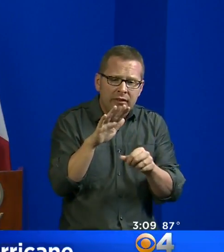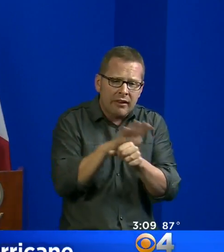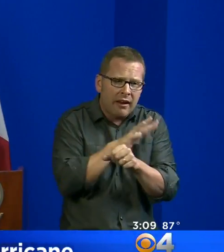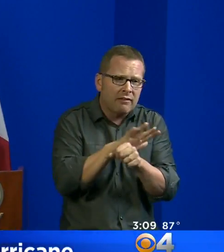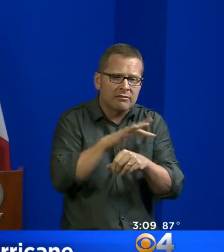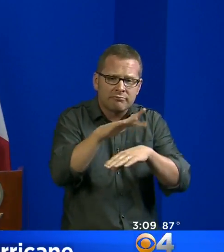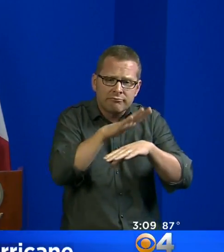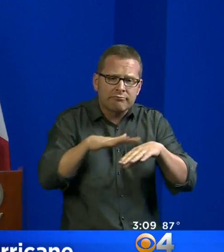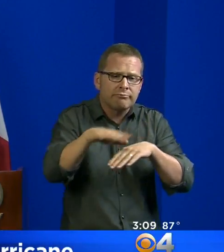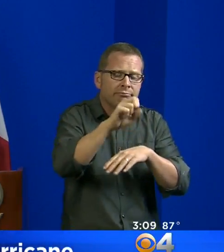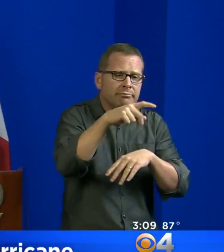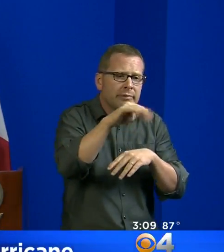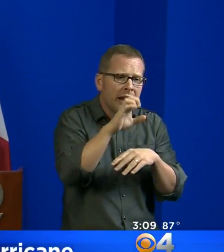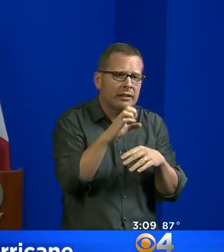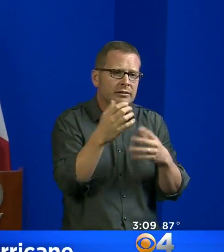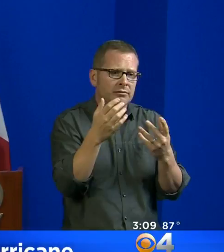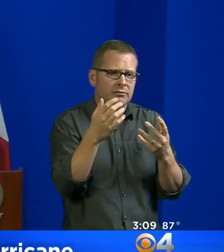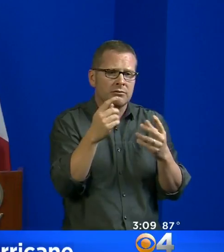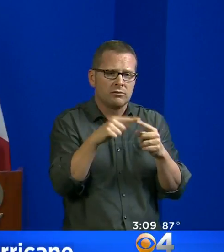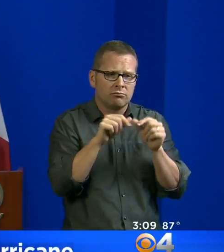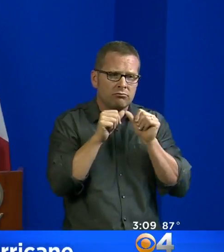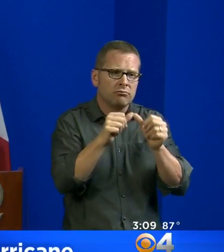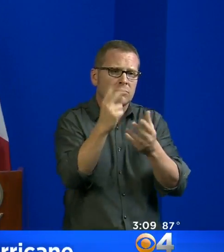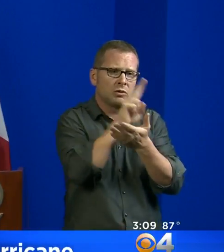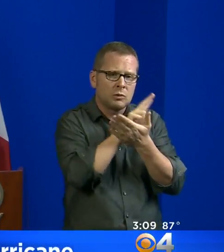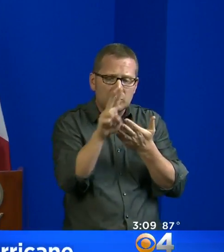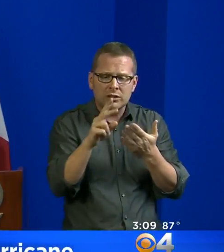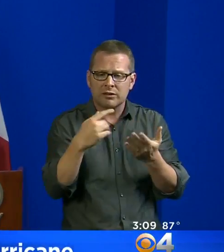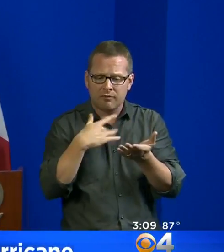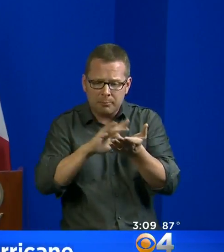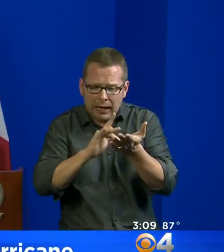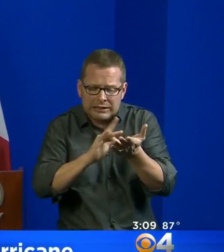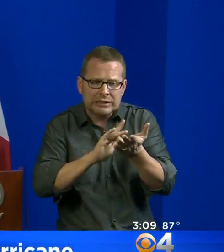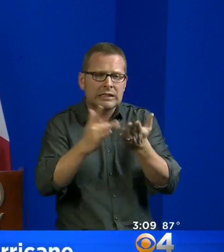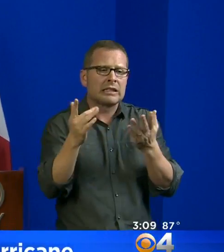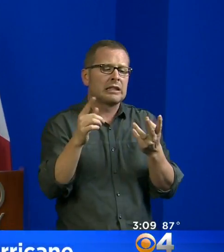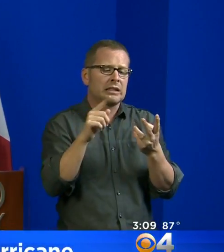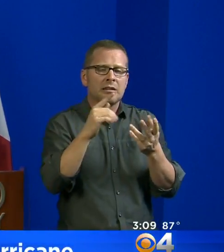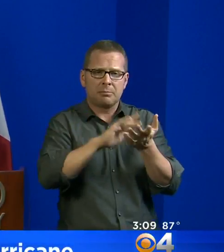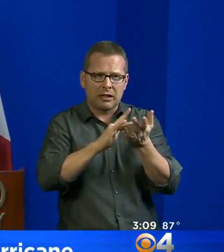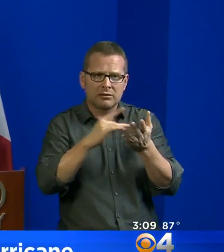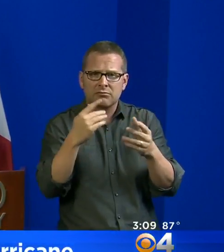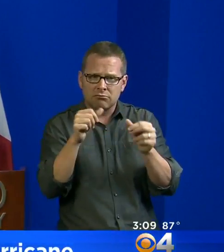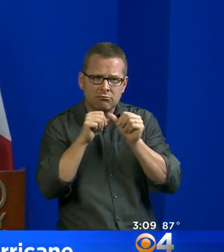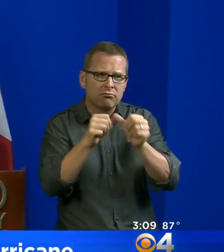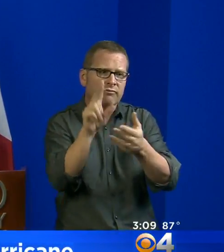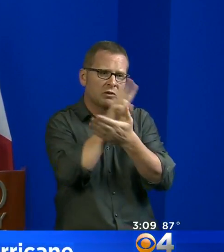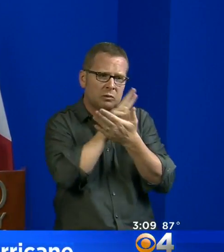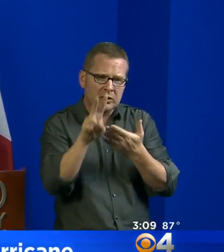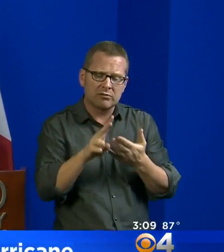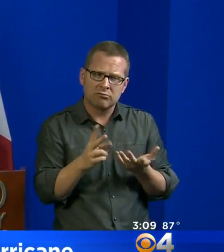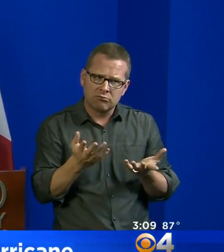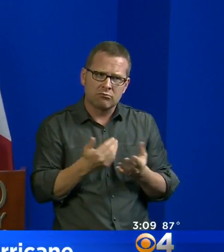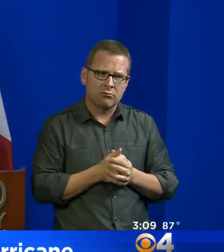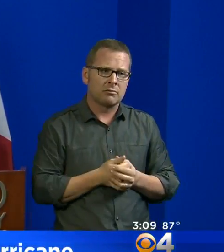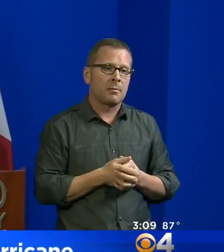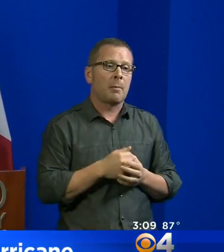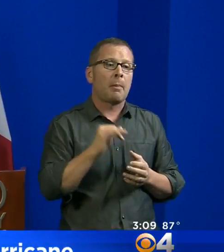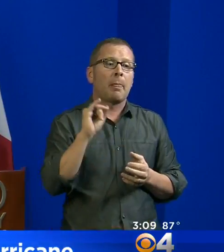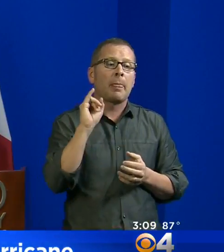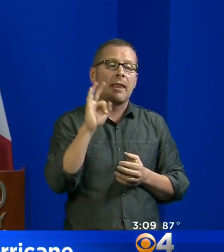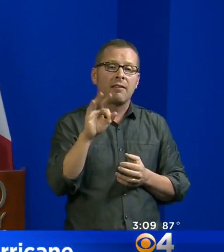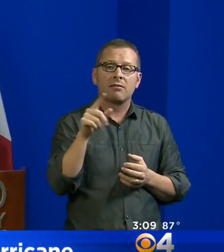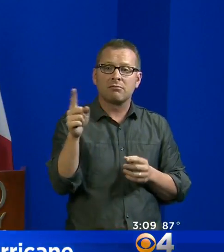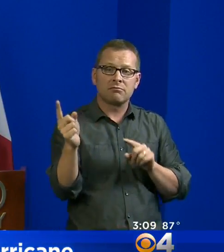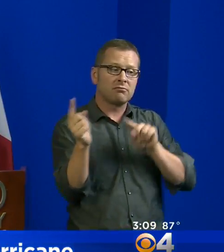prescriptions filled so you have that 2-week supply. If you're going to a shelter and you're bringing a pet, make sure, as the mayor